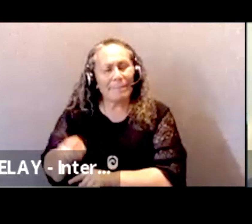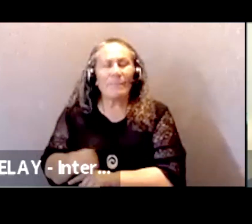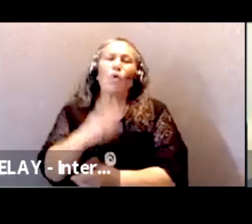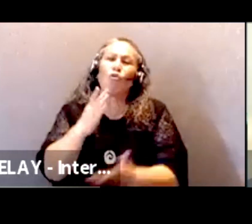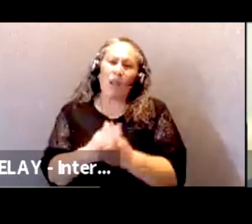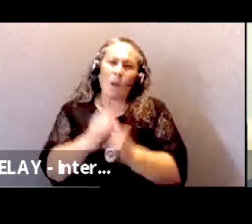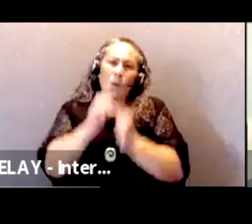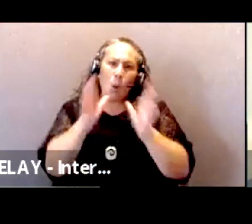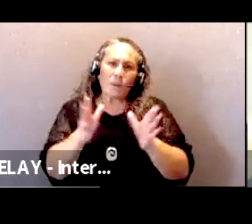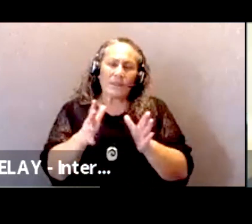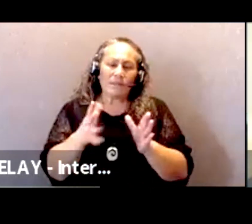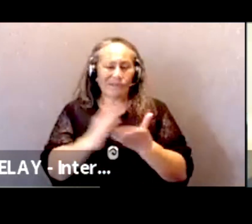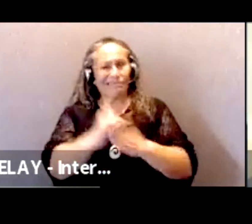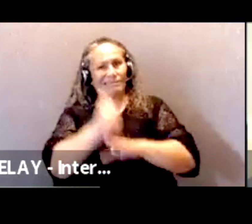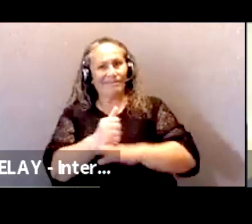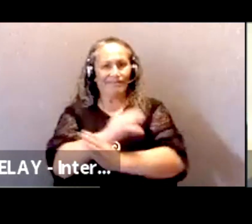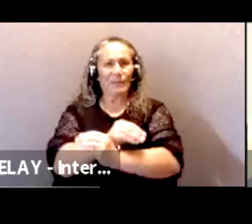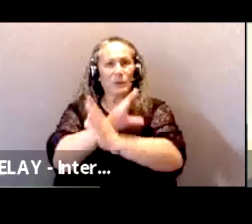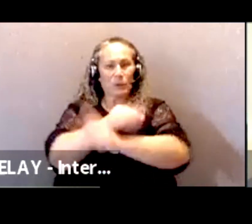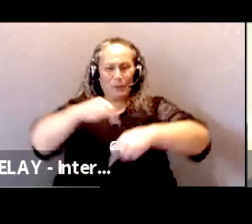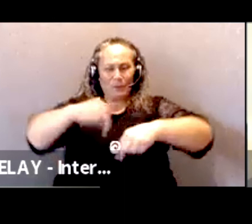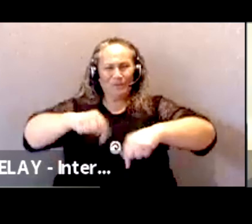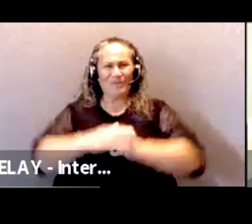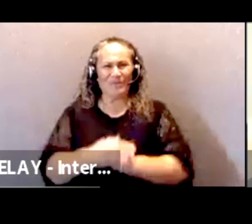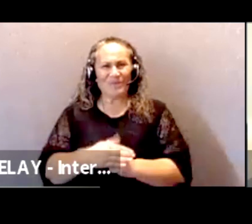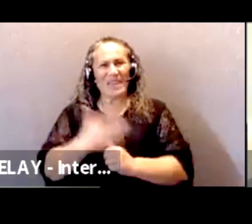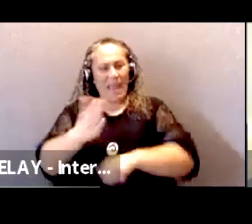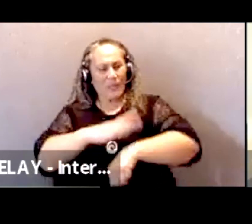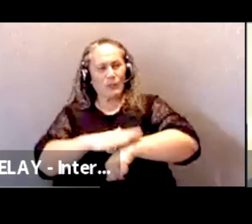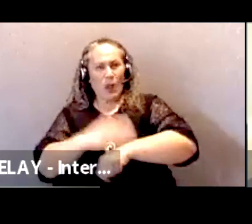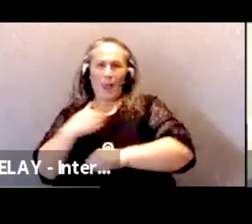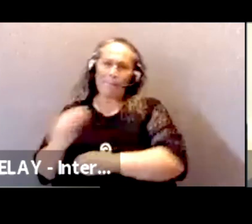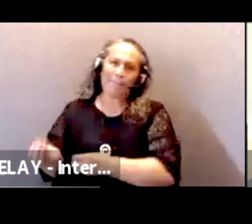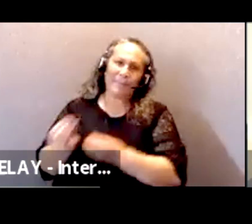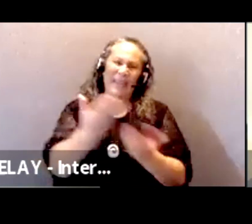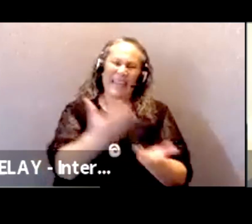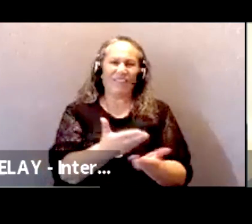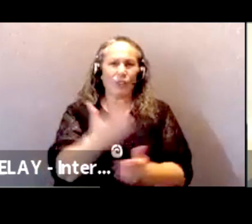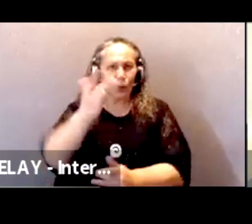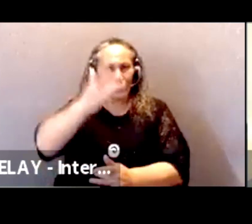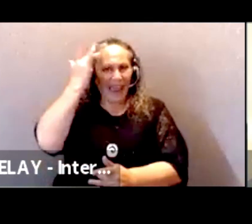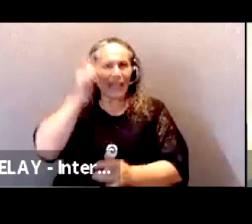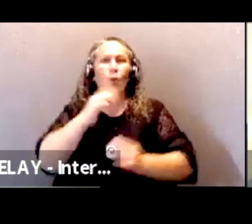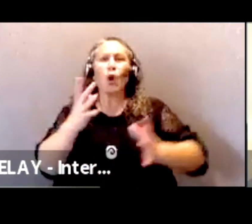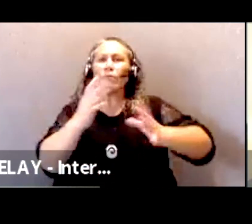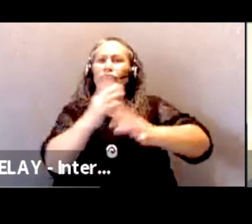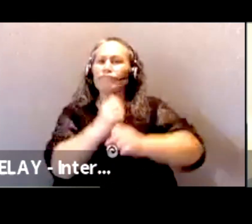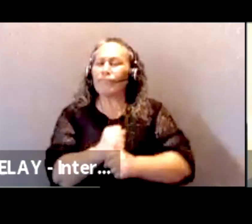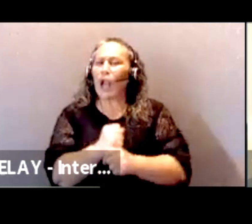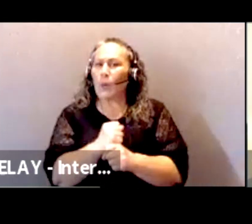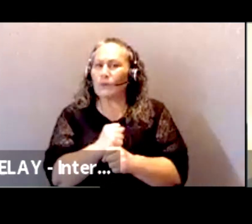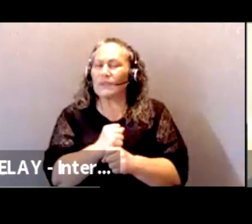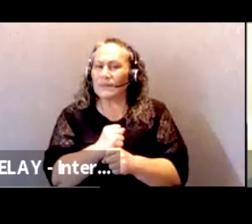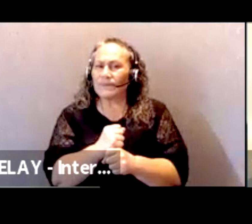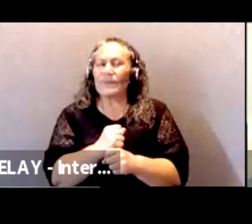this session. I'm going to now hand it back to Dana to finish off our day.